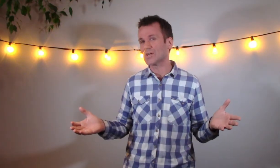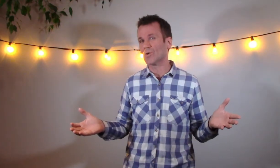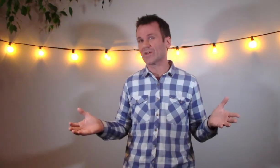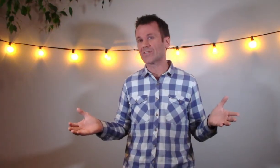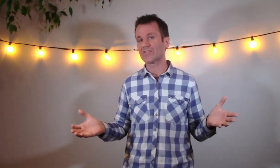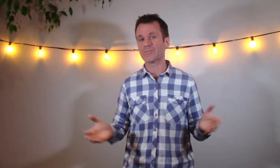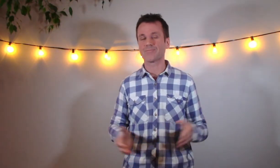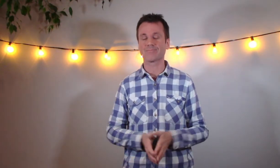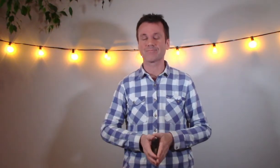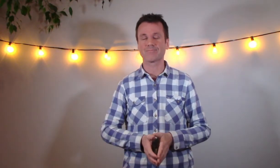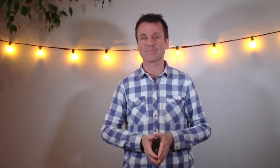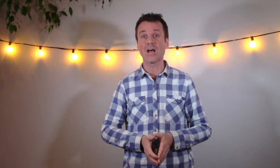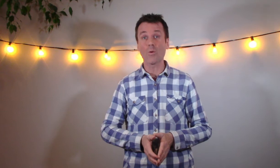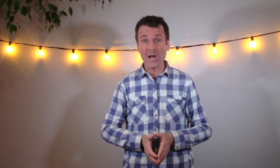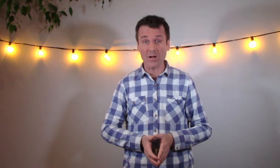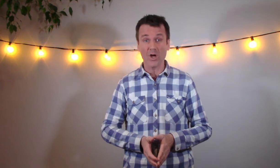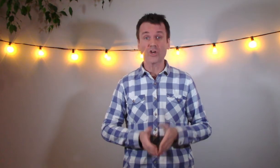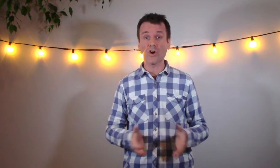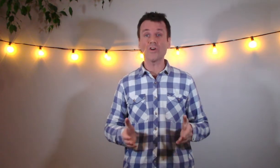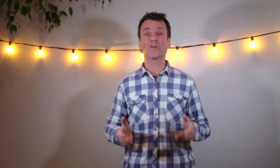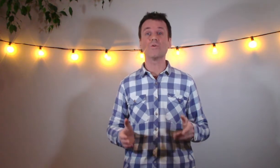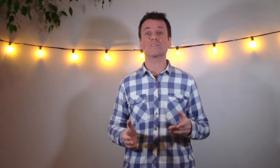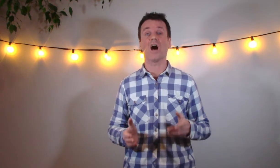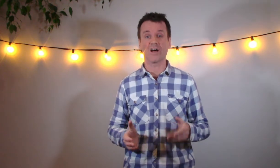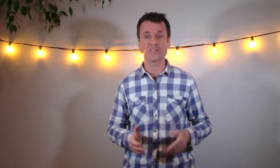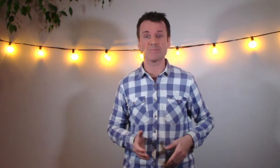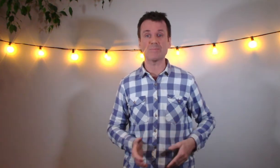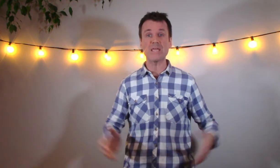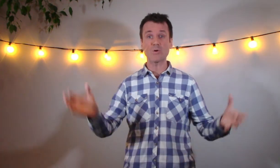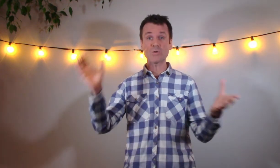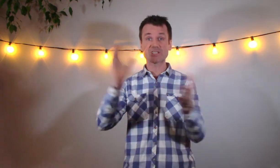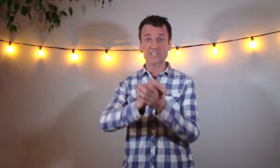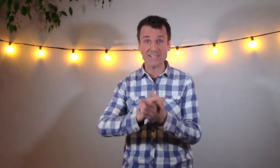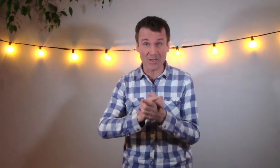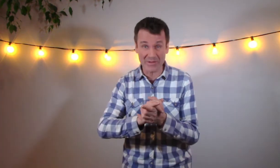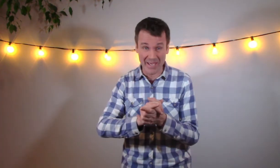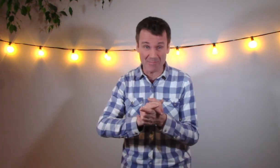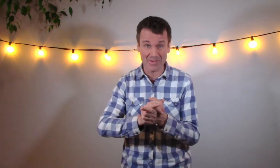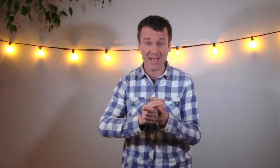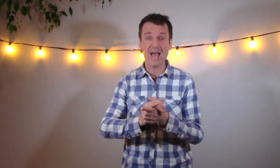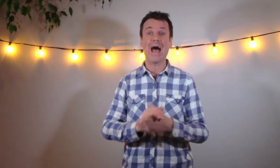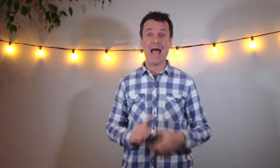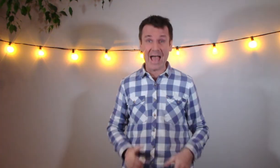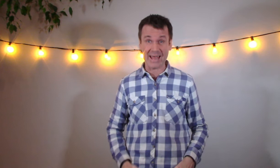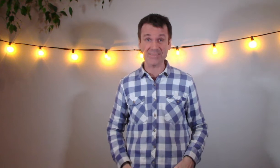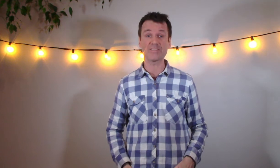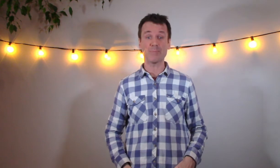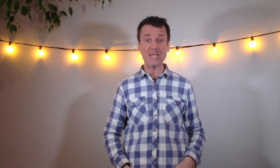all this? Well, God calls us to be people who stick with him and the people